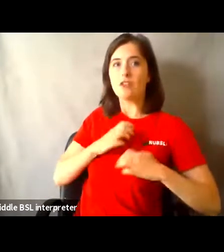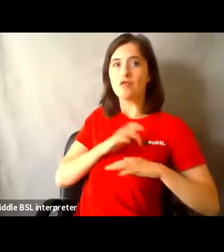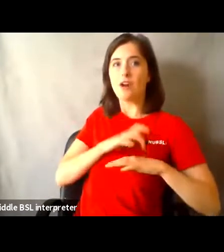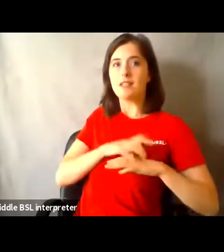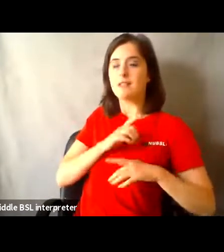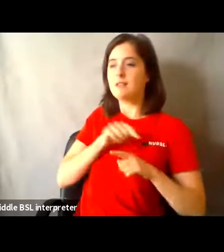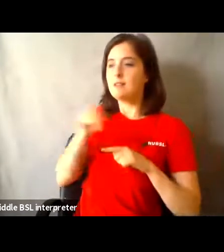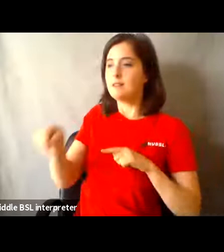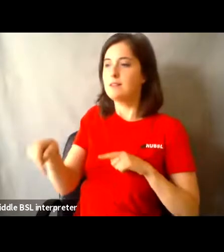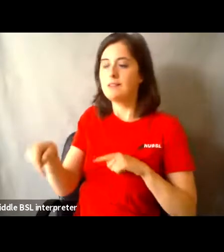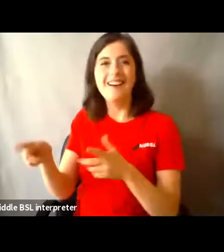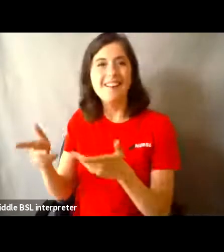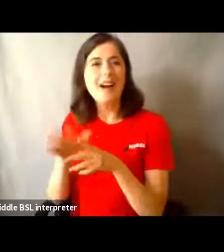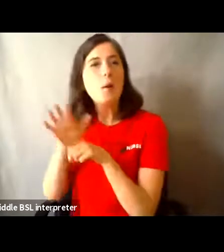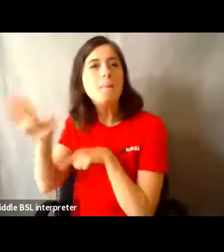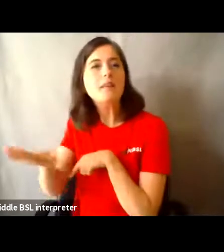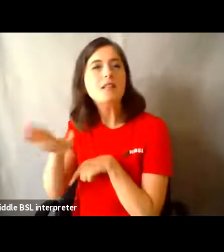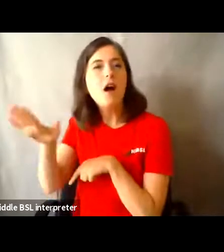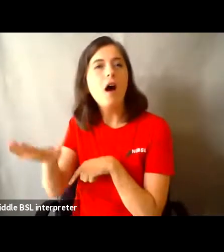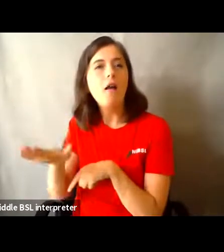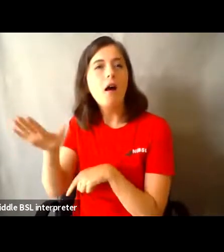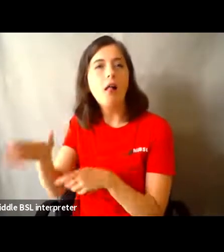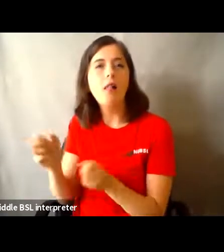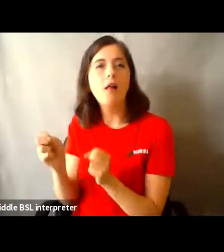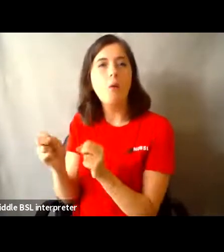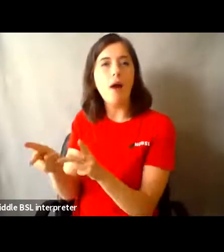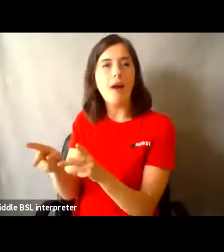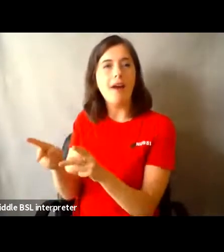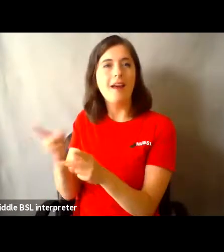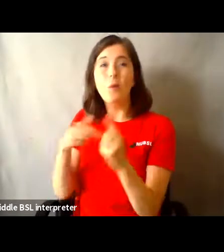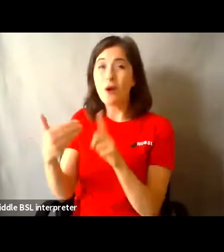that we all recognize in the disability charities.